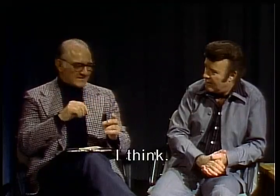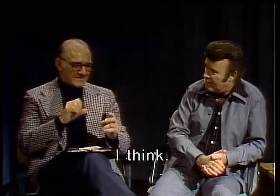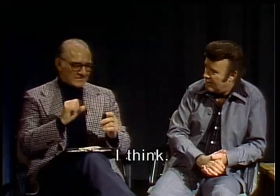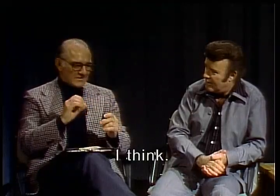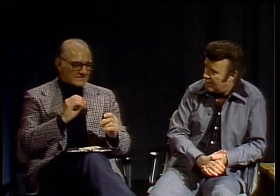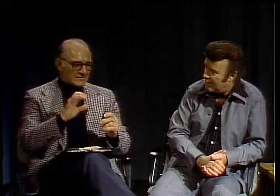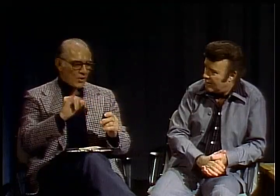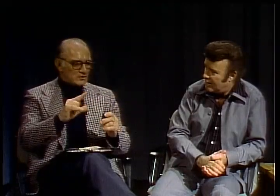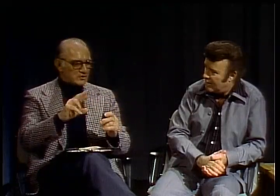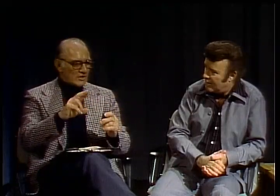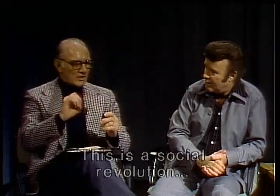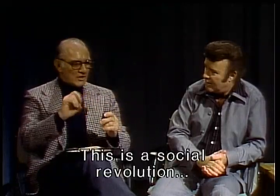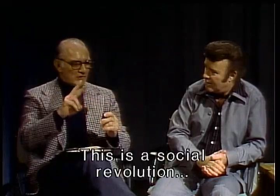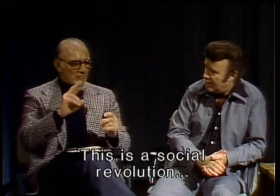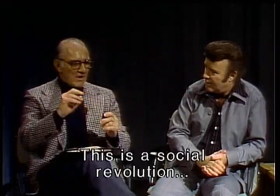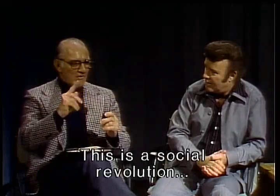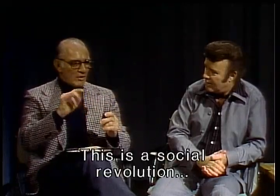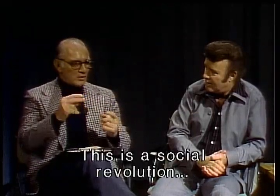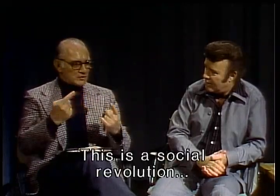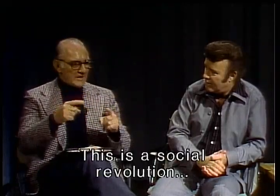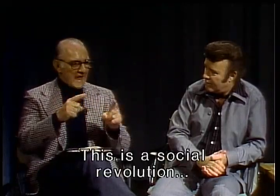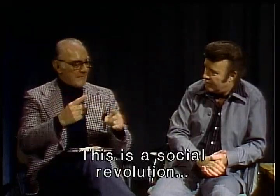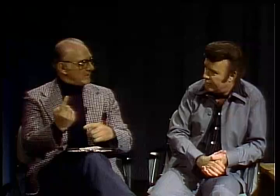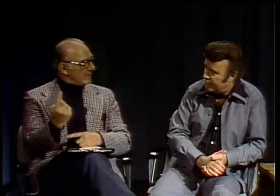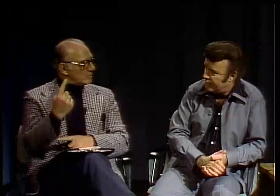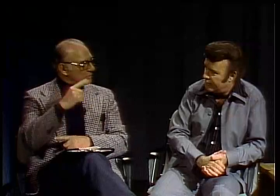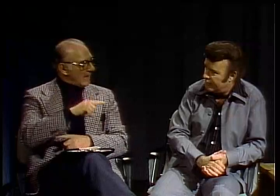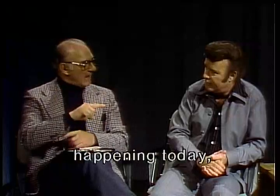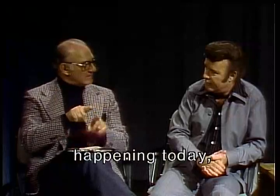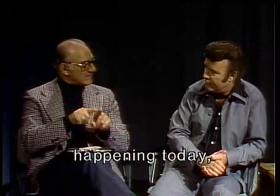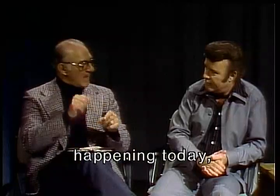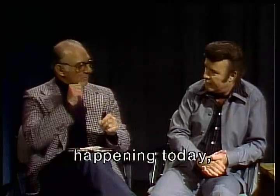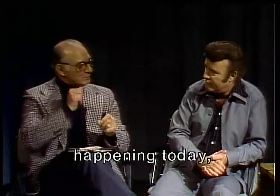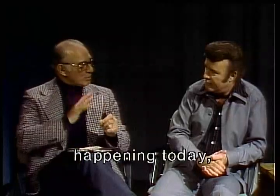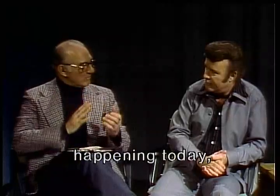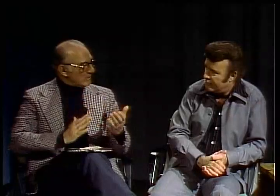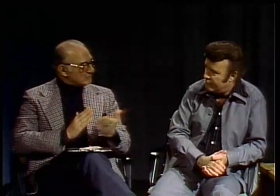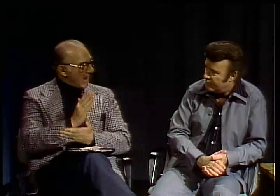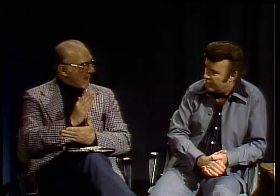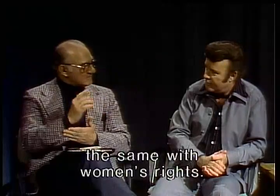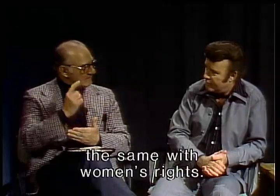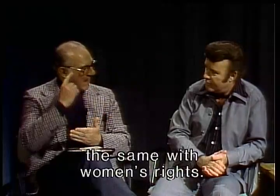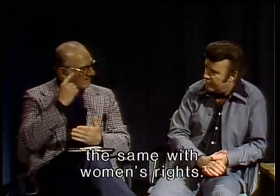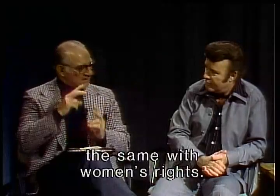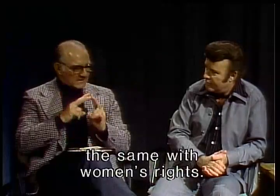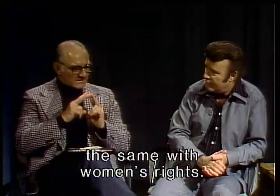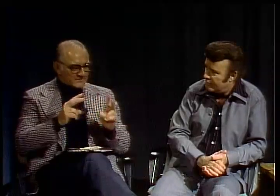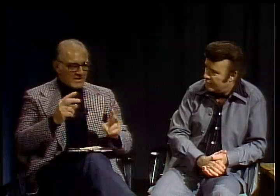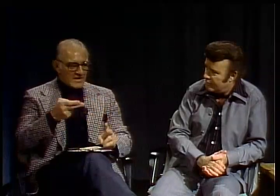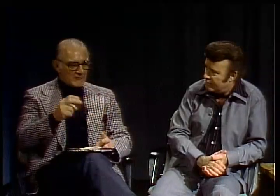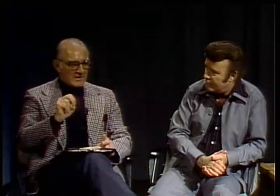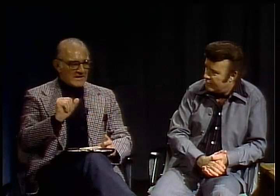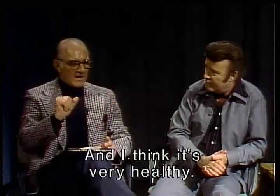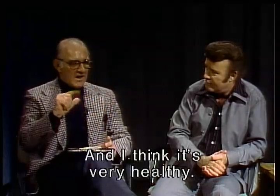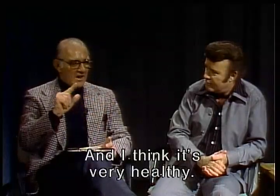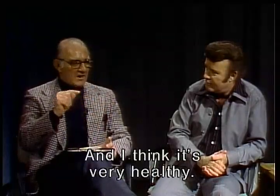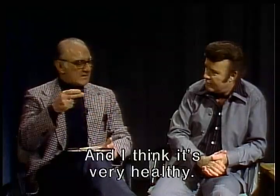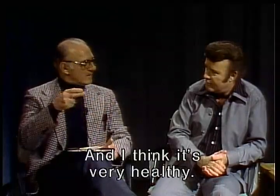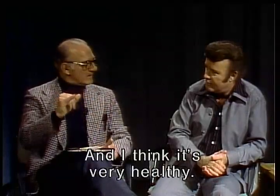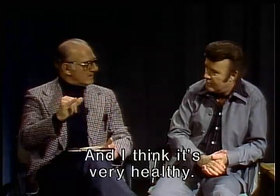a social revolution happening today with women's rights, and I think it's very healthy.